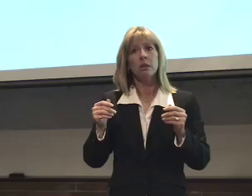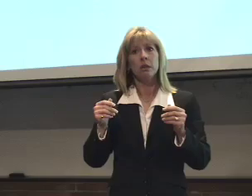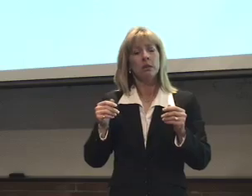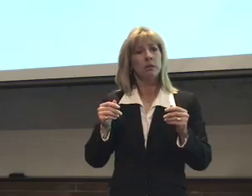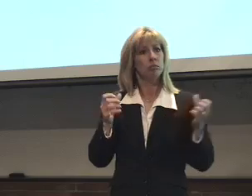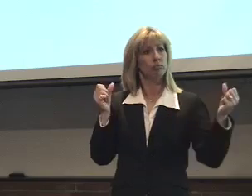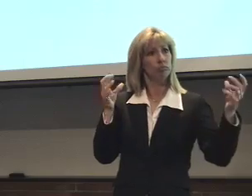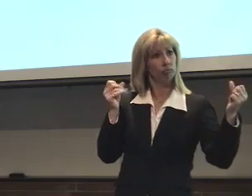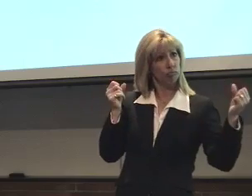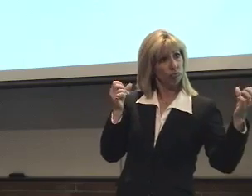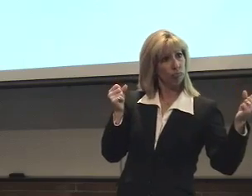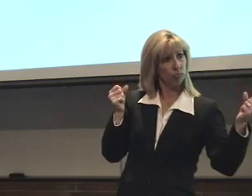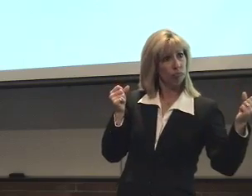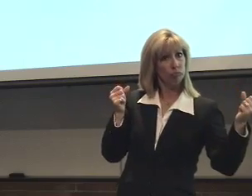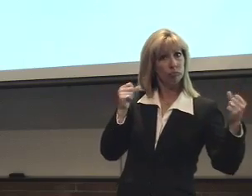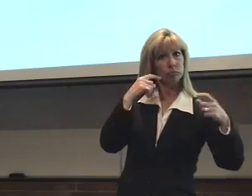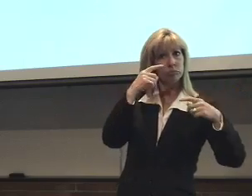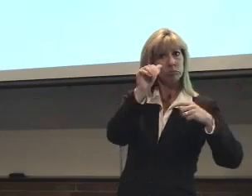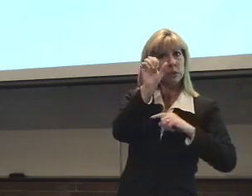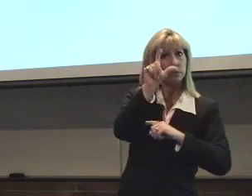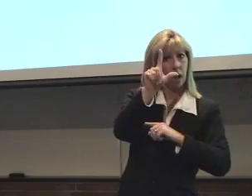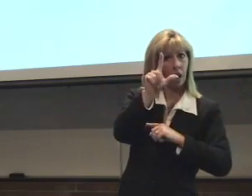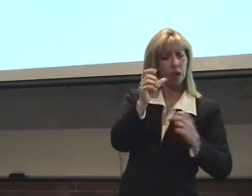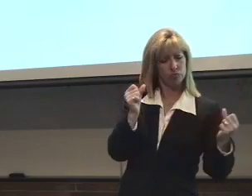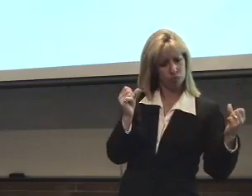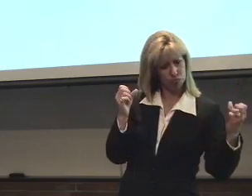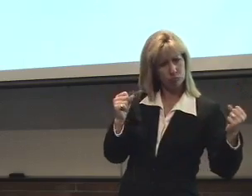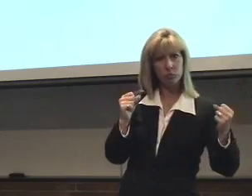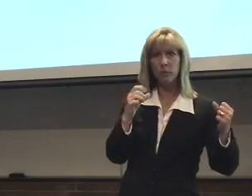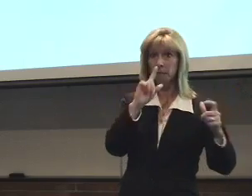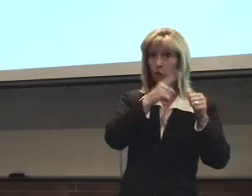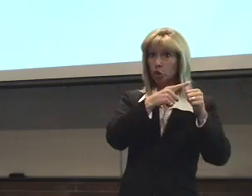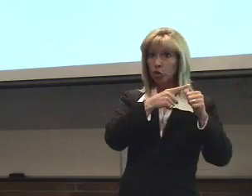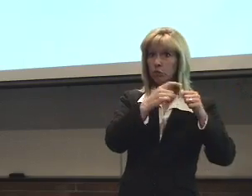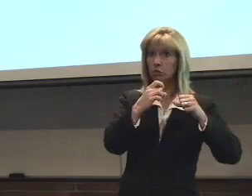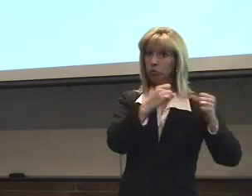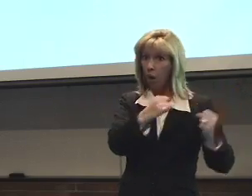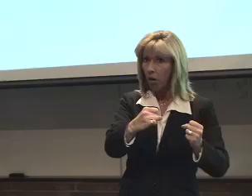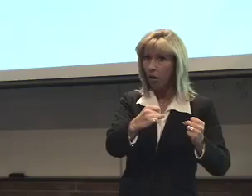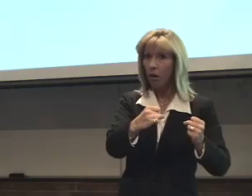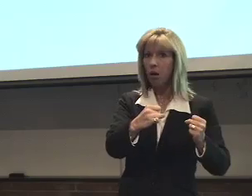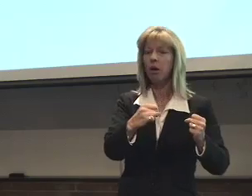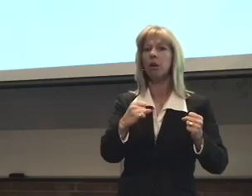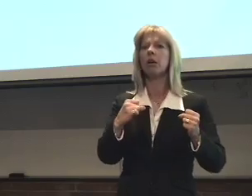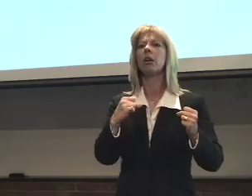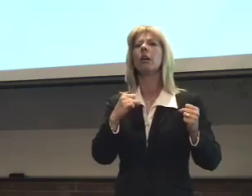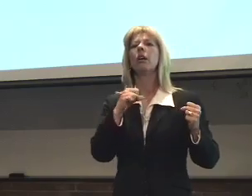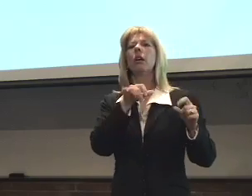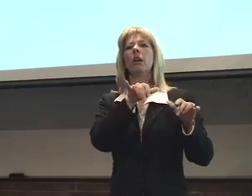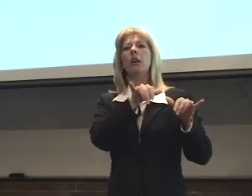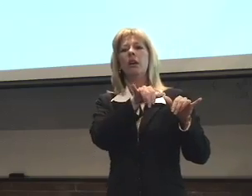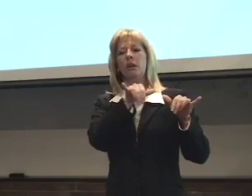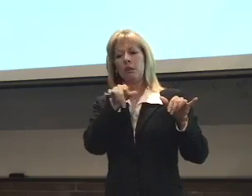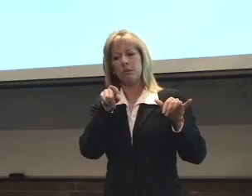American Sign Language very strongly, and also English, if they are able to process